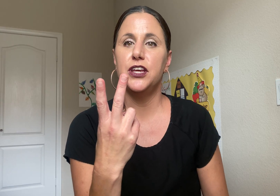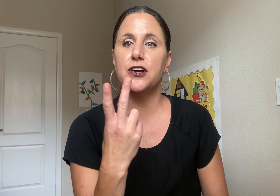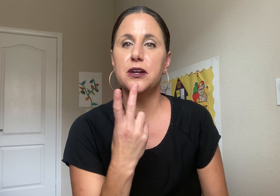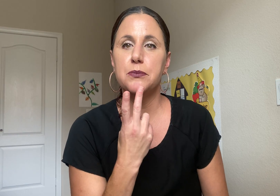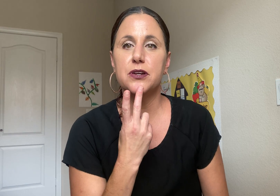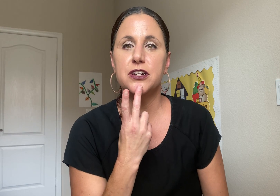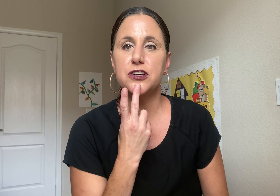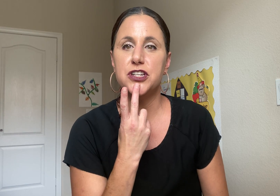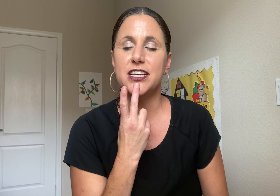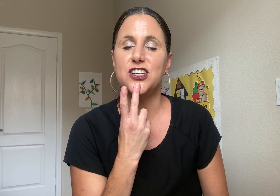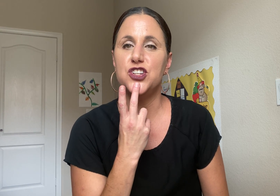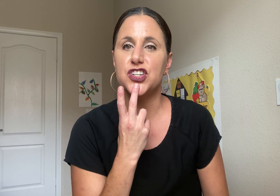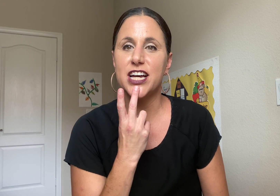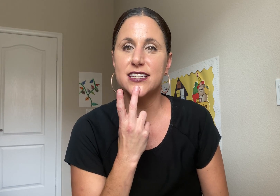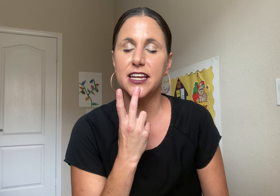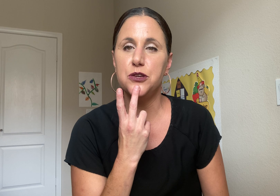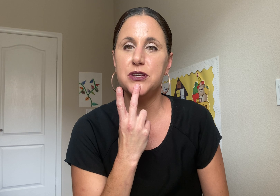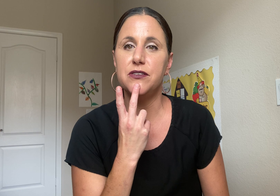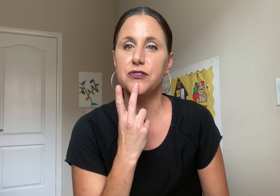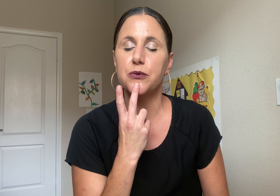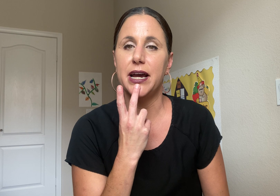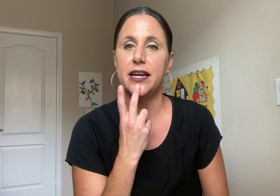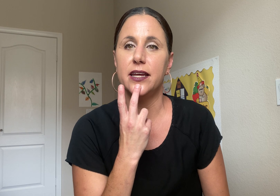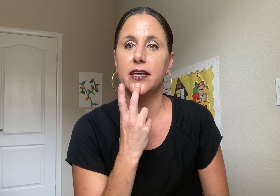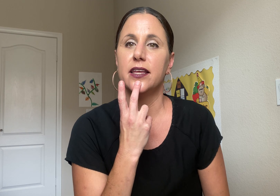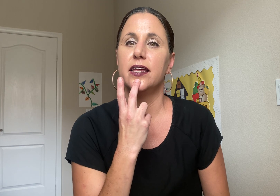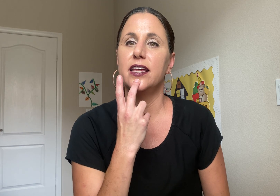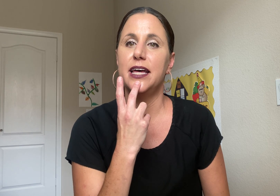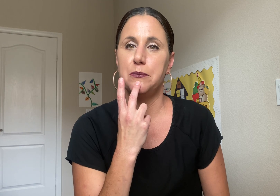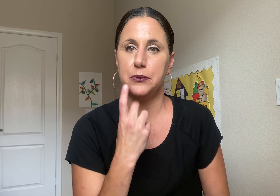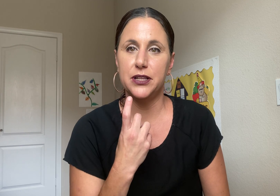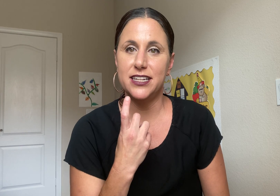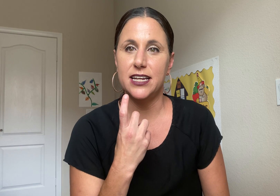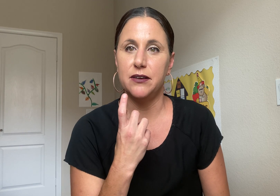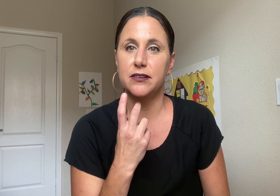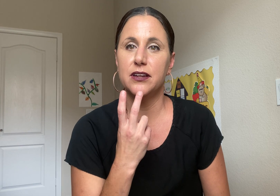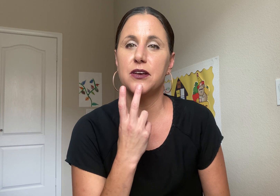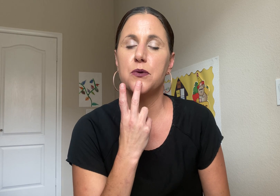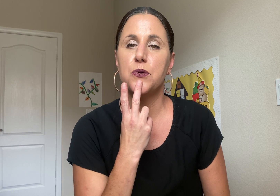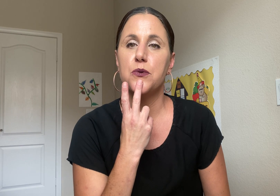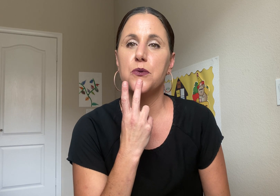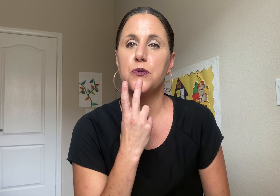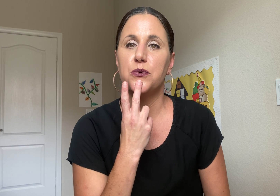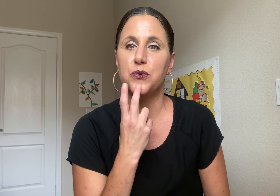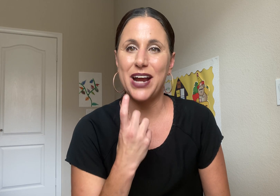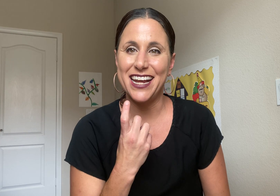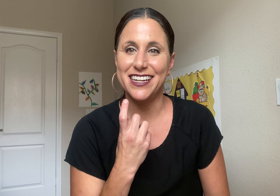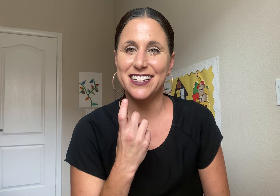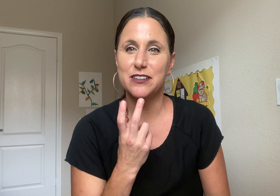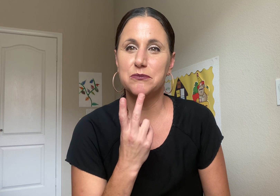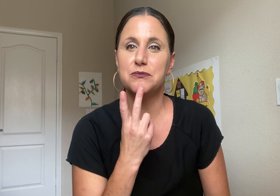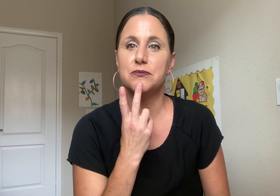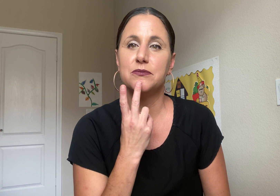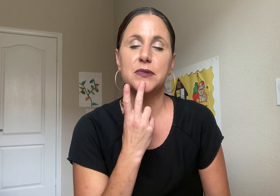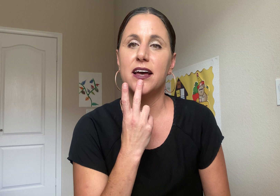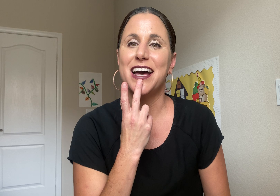You're going to put on your chin just like you did for red and pull it down. Red. I